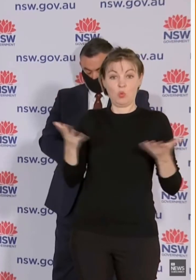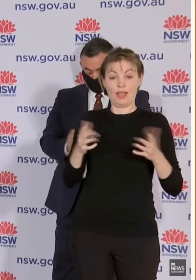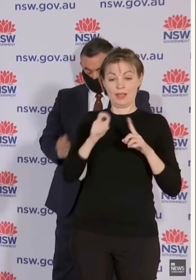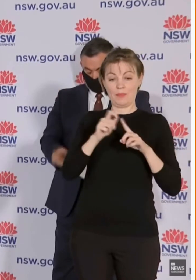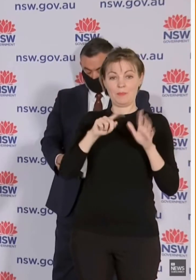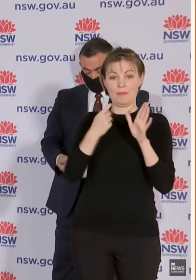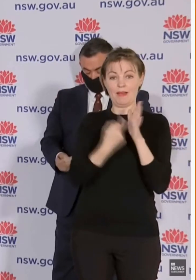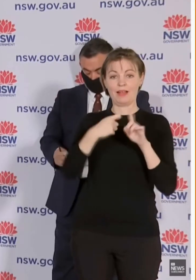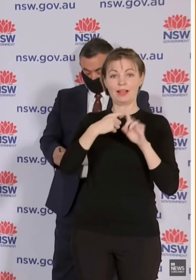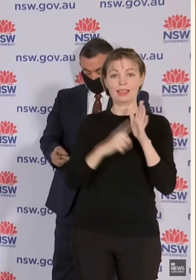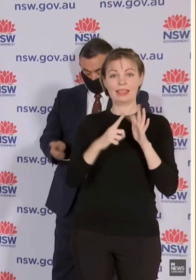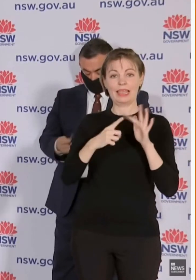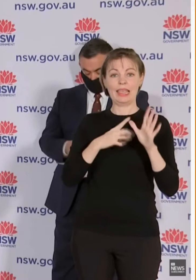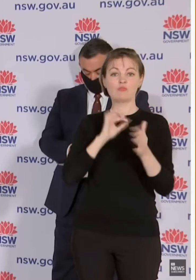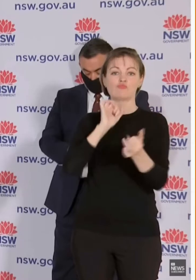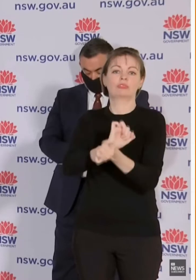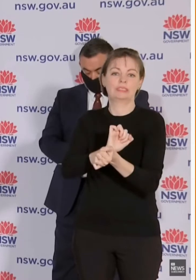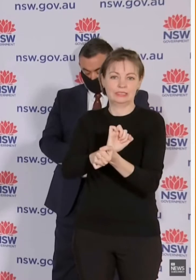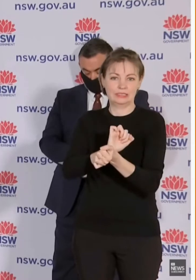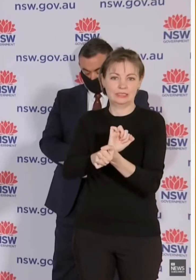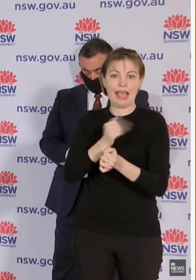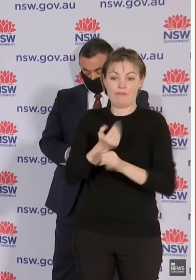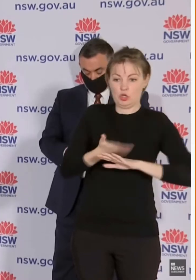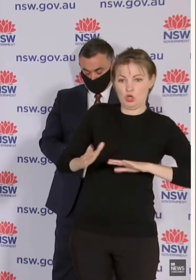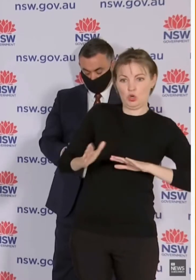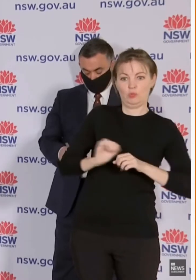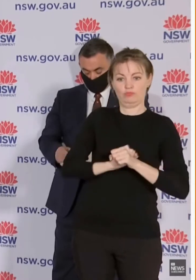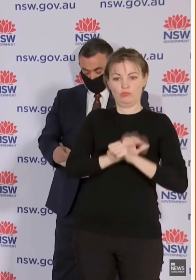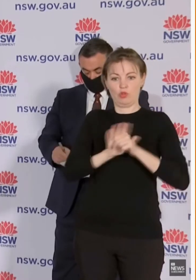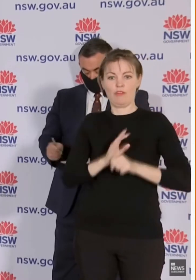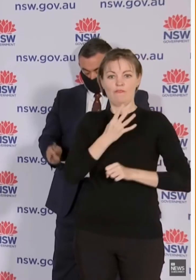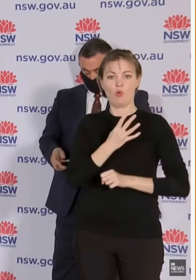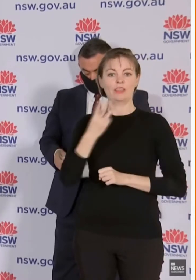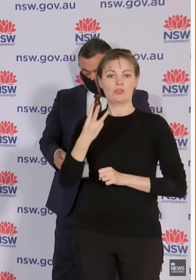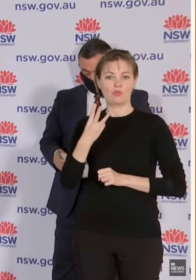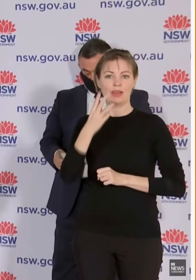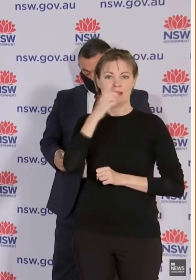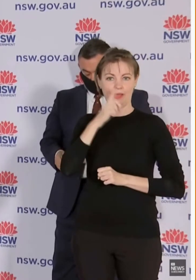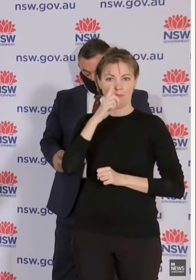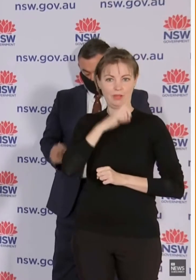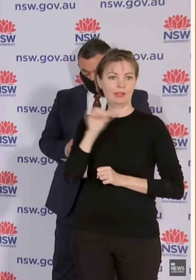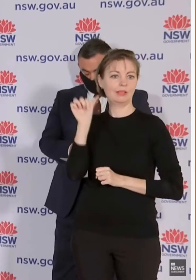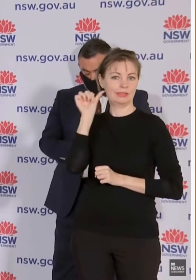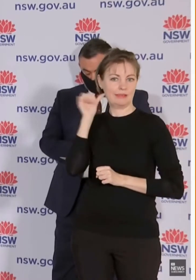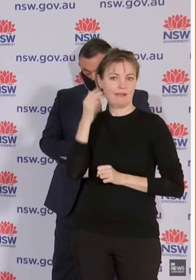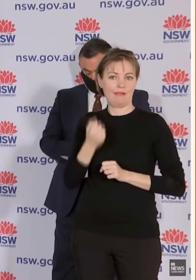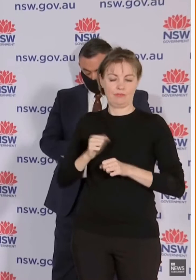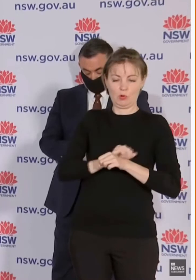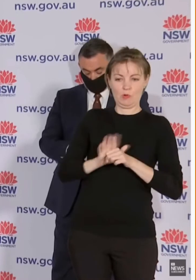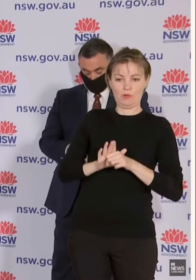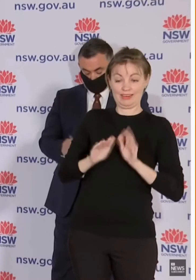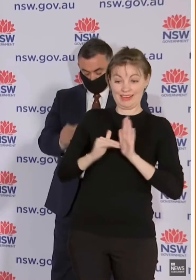Parklea Prison. There have been 43 new cases linked to Parklea Correctional Centre to 8 p.m. last night, meaning there are